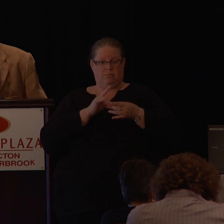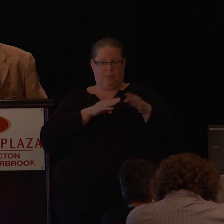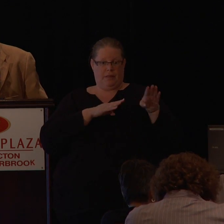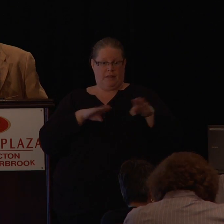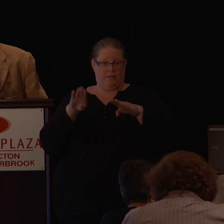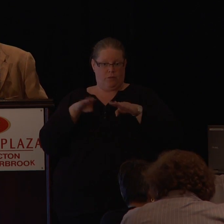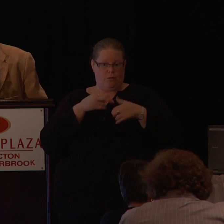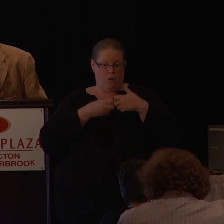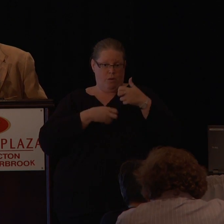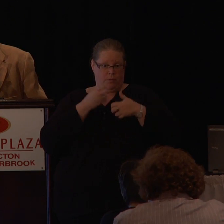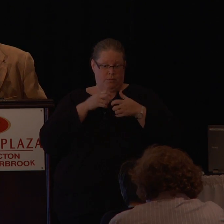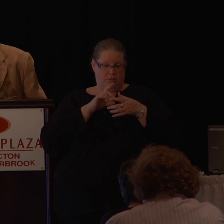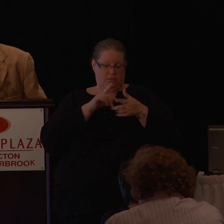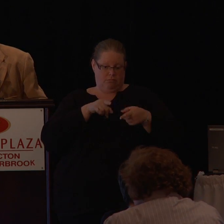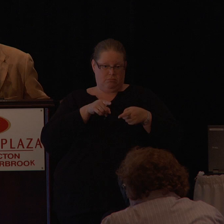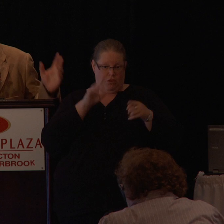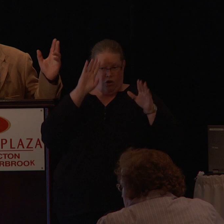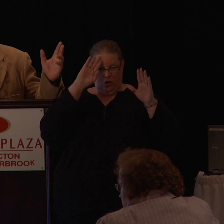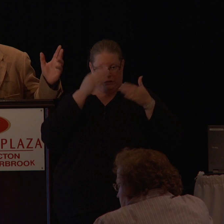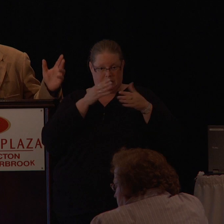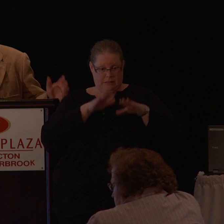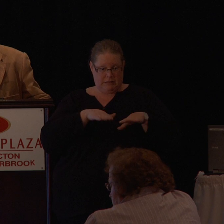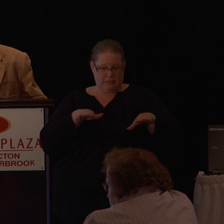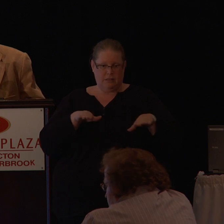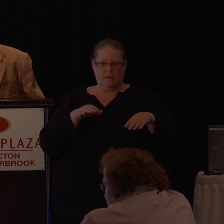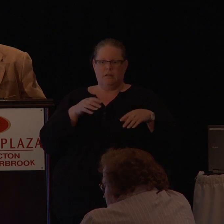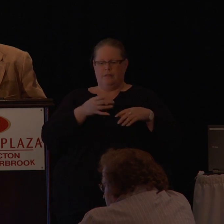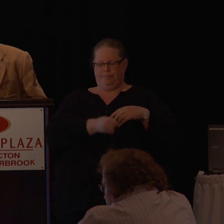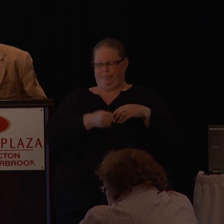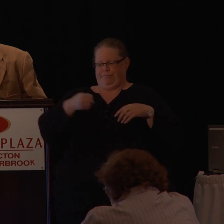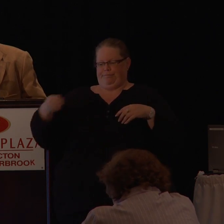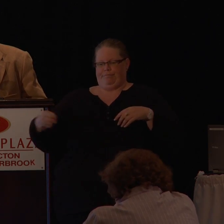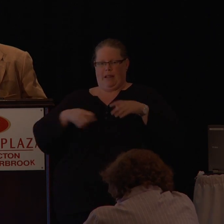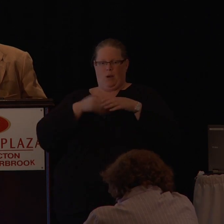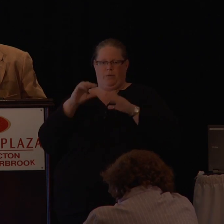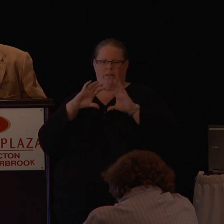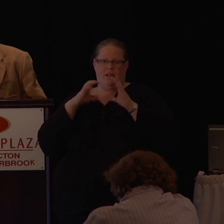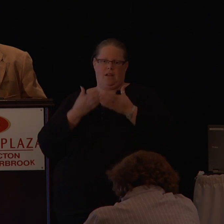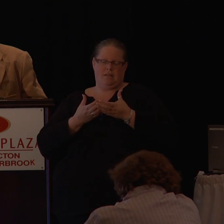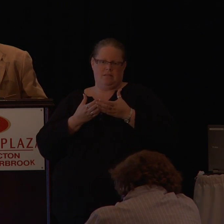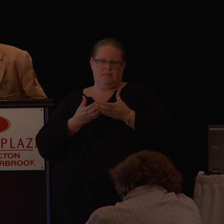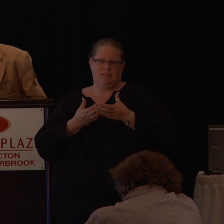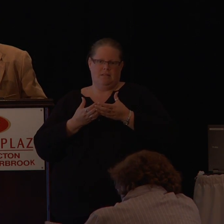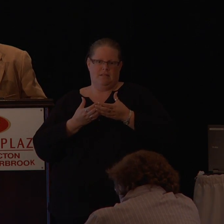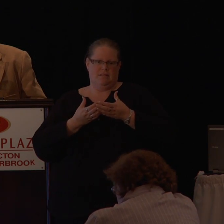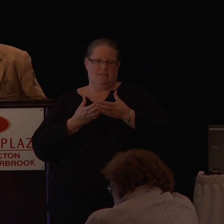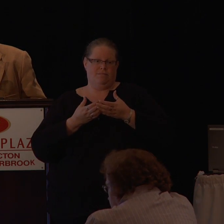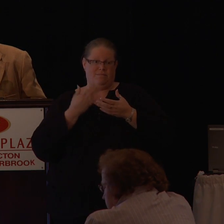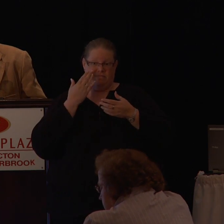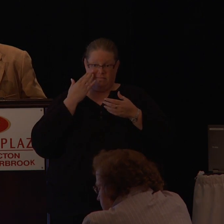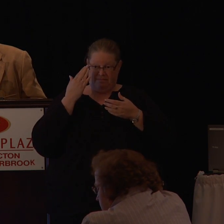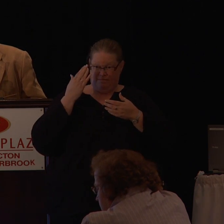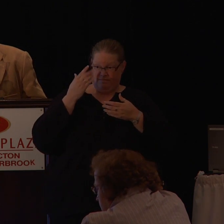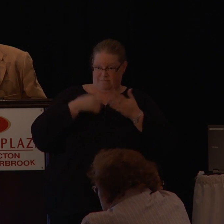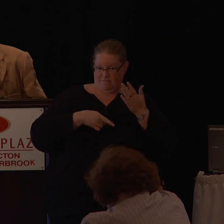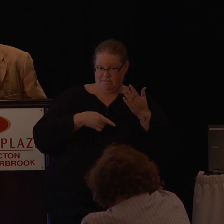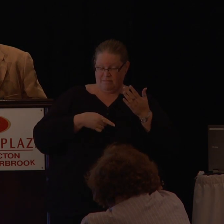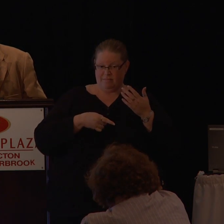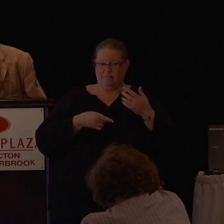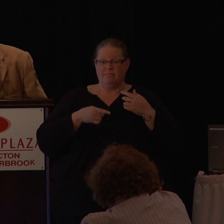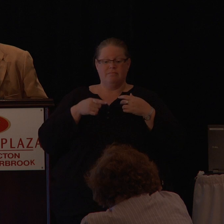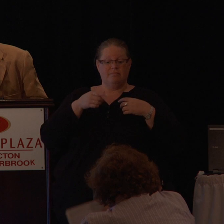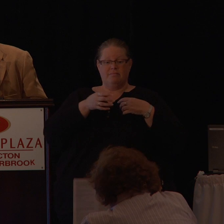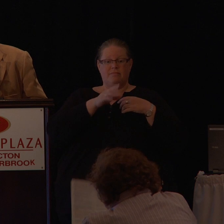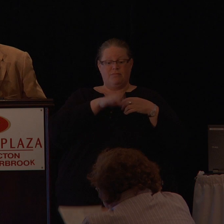behavioral issues that can arise with autistic kids is the pullout. Guess what? 98% of the time, I would